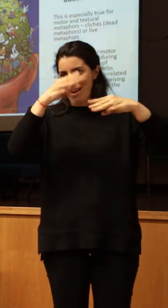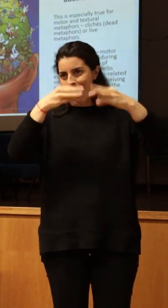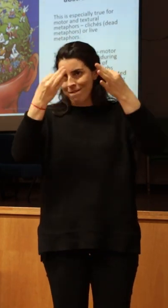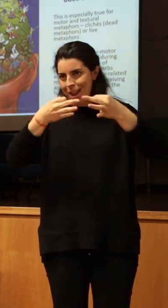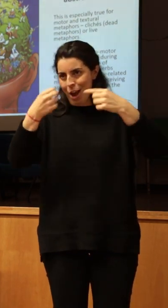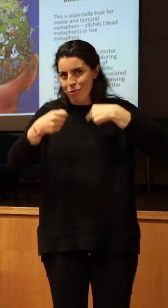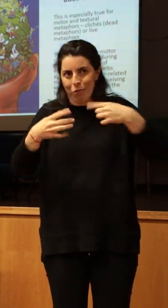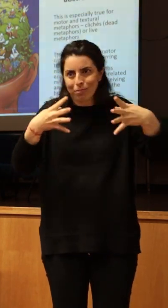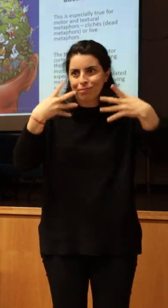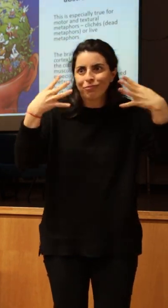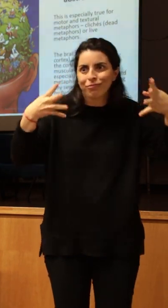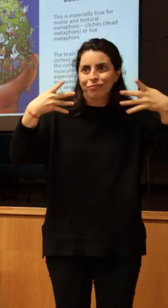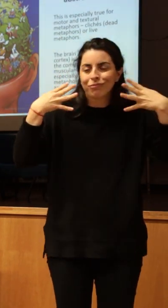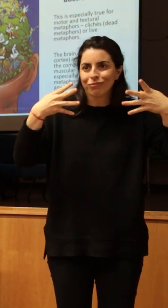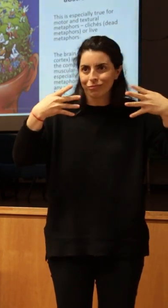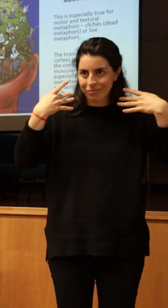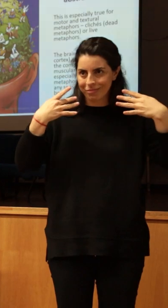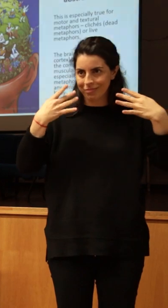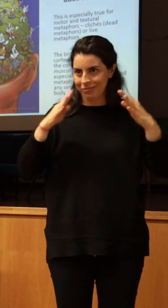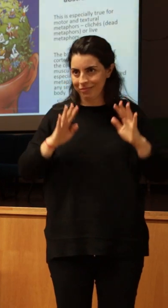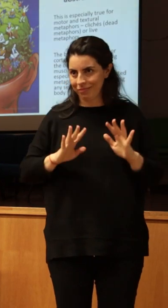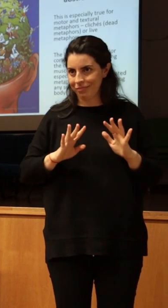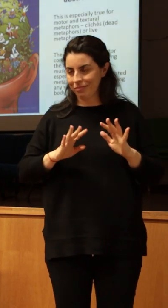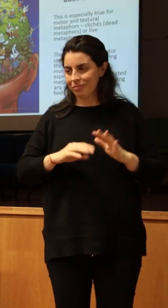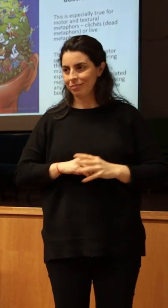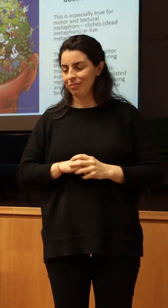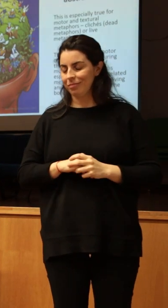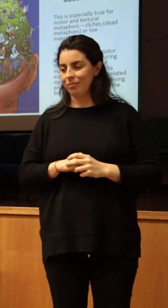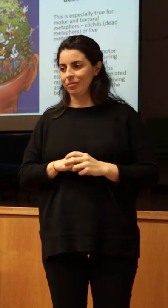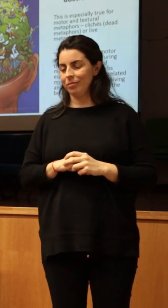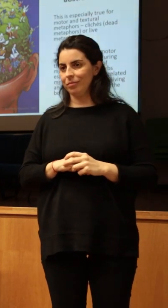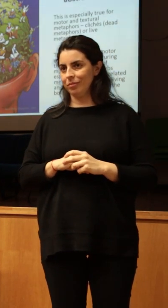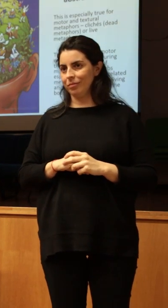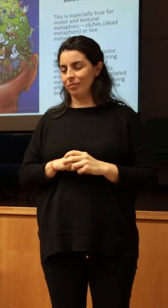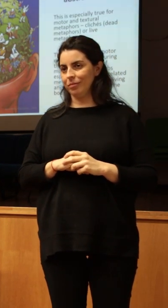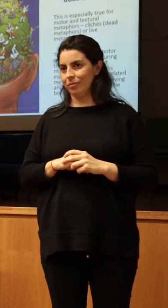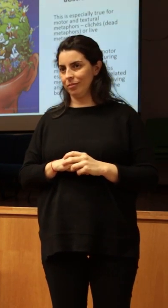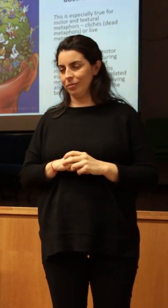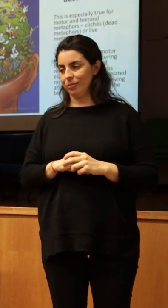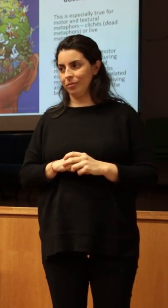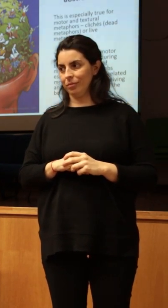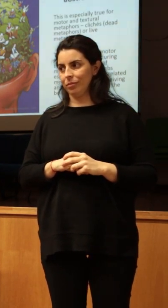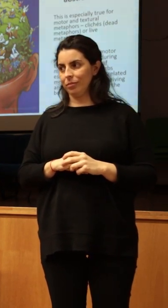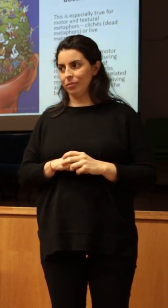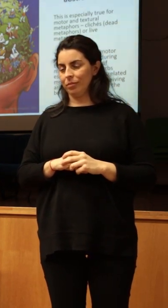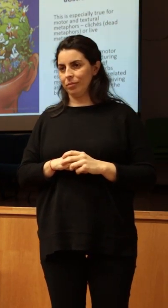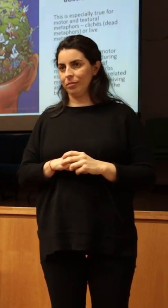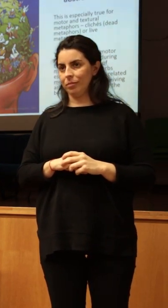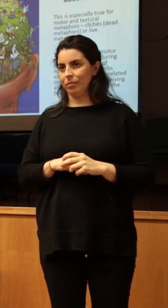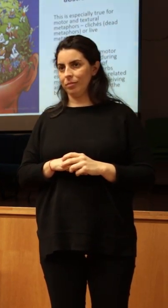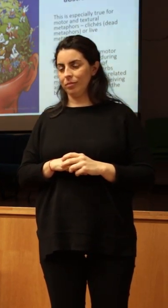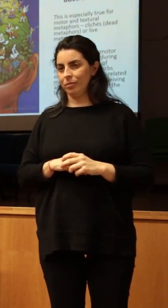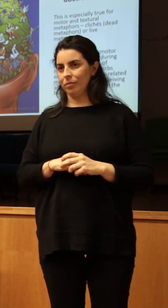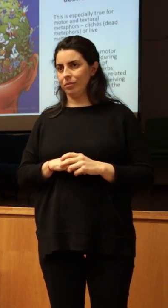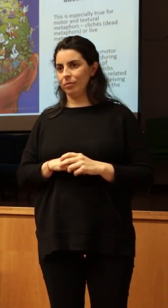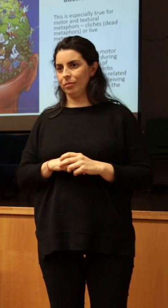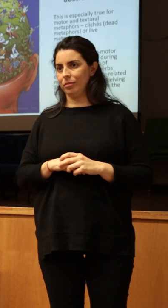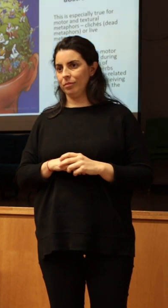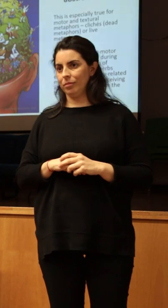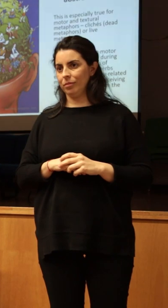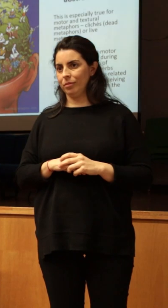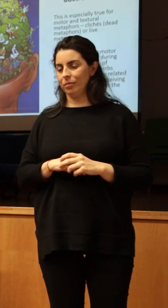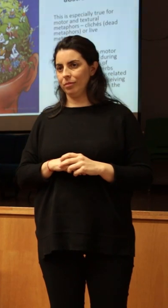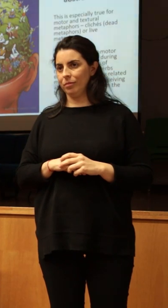beautiful thing is that the area of brain that is responsible for motor processing is activating almost